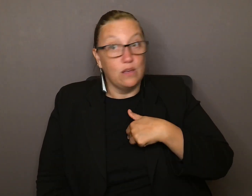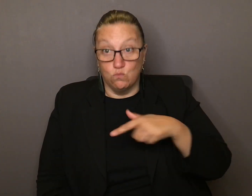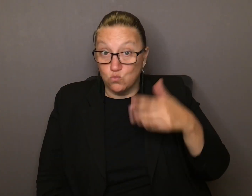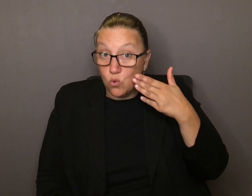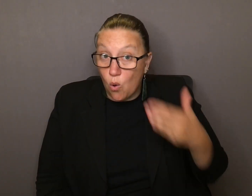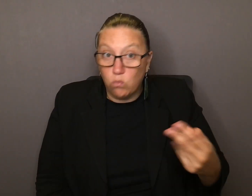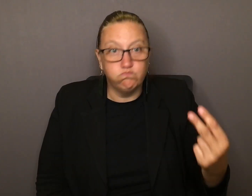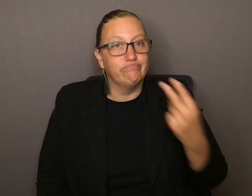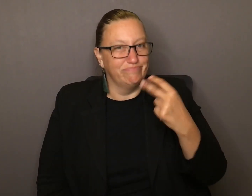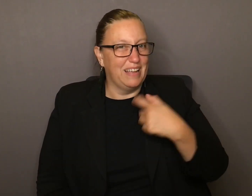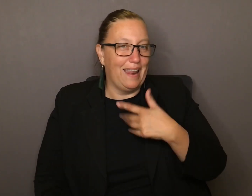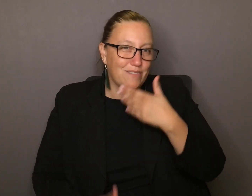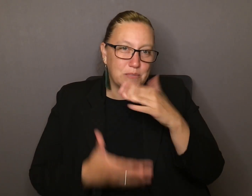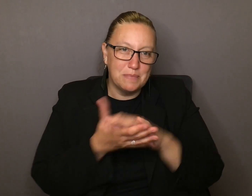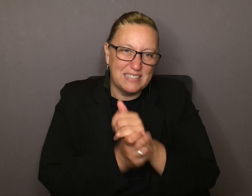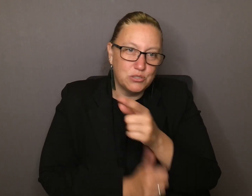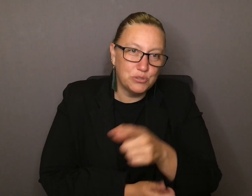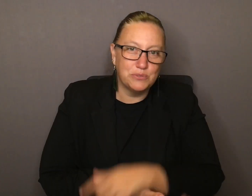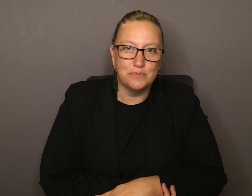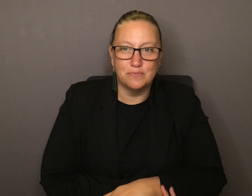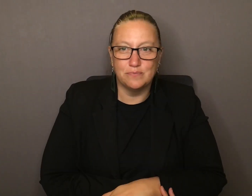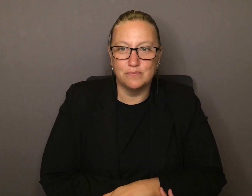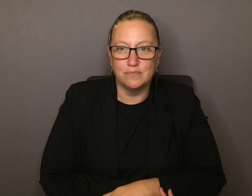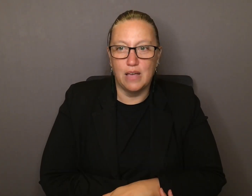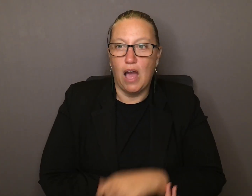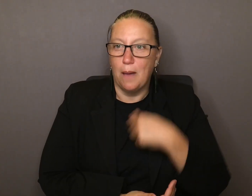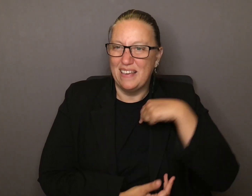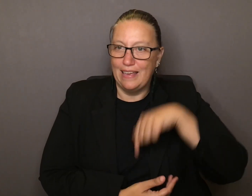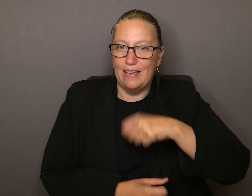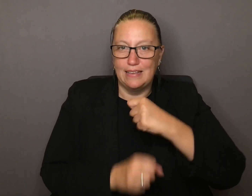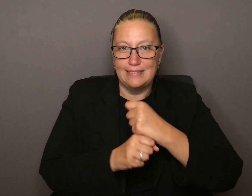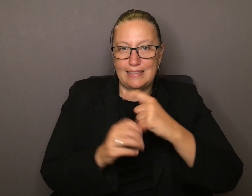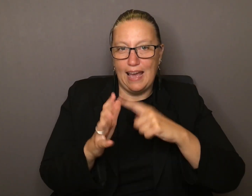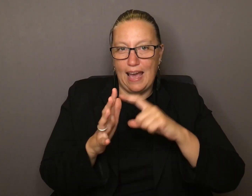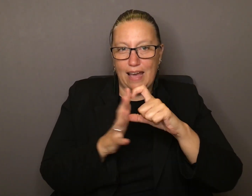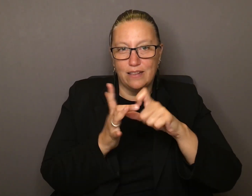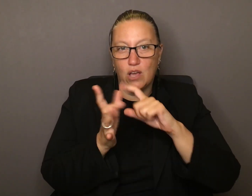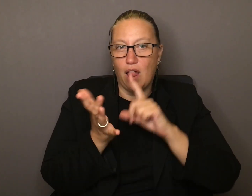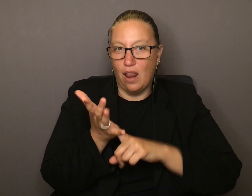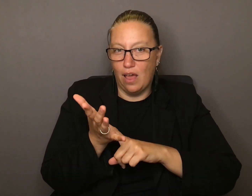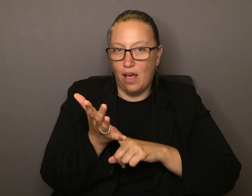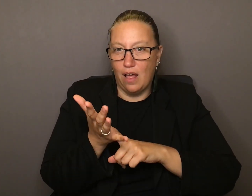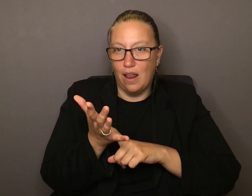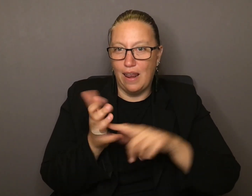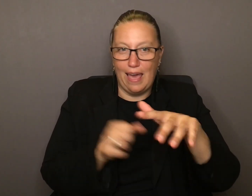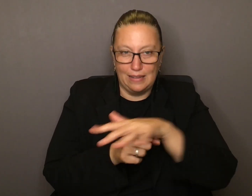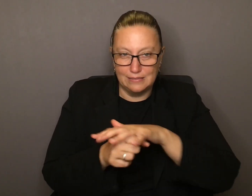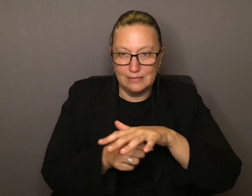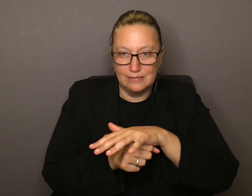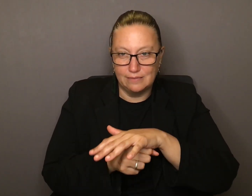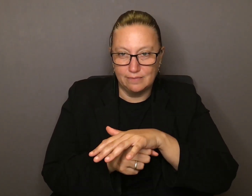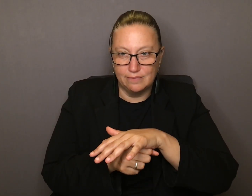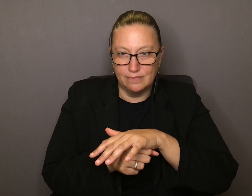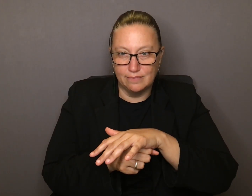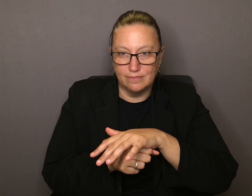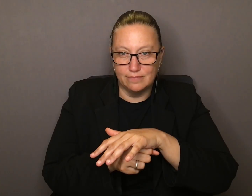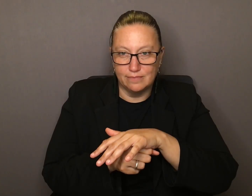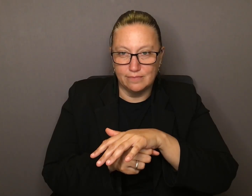on Gadigal land, and it's a lovely day. I'm he, him, but really I'm fine with anything, to be